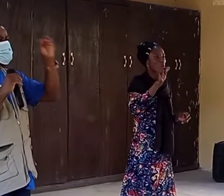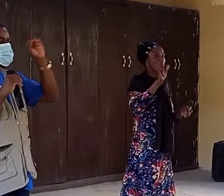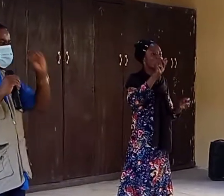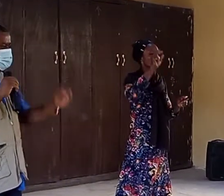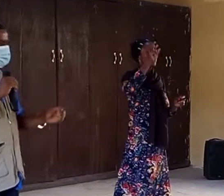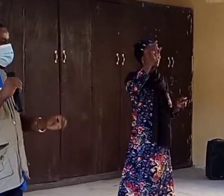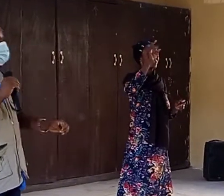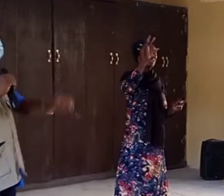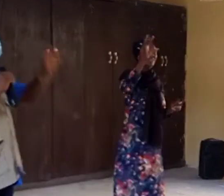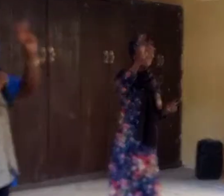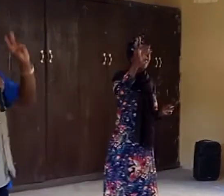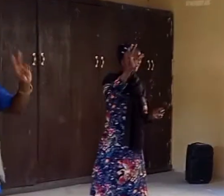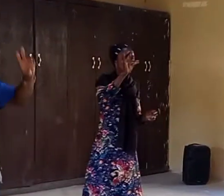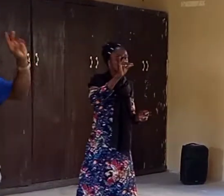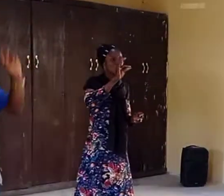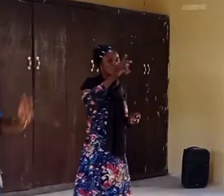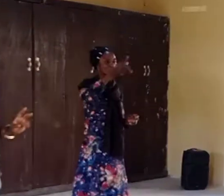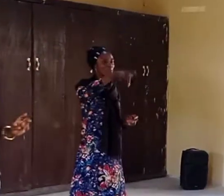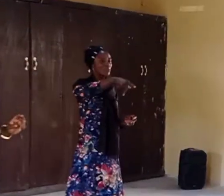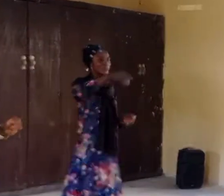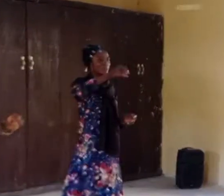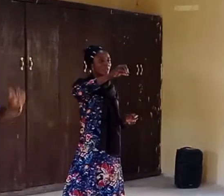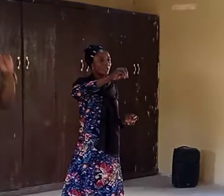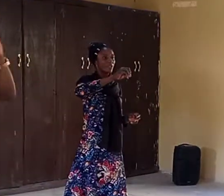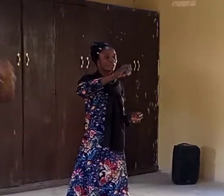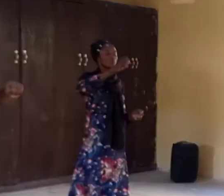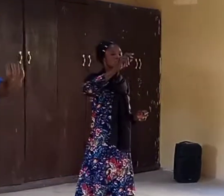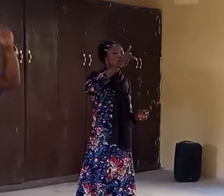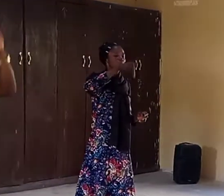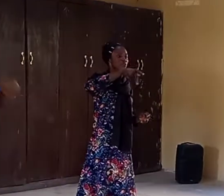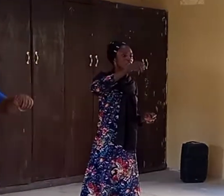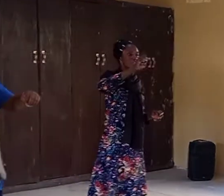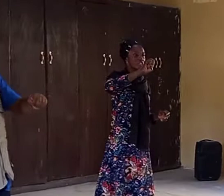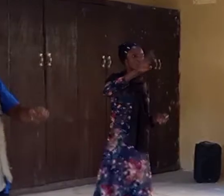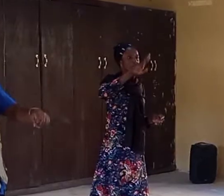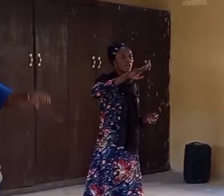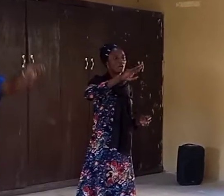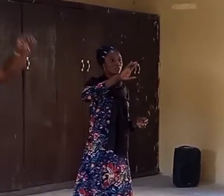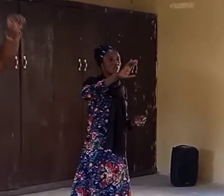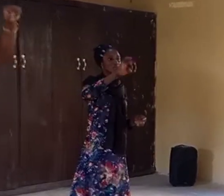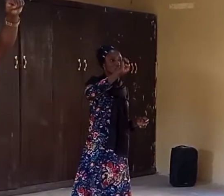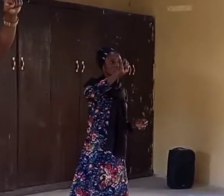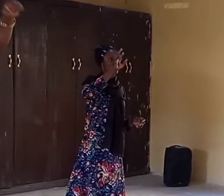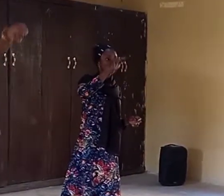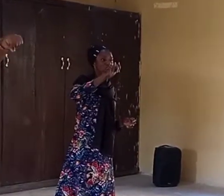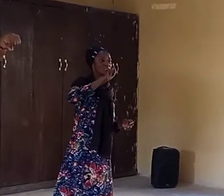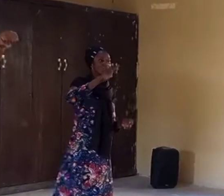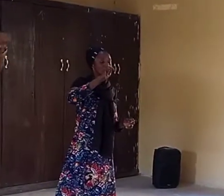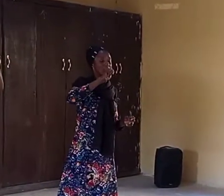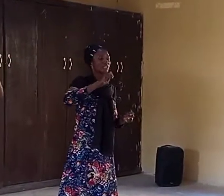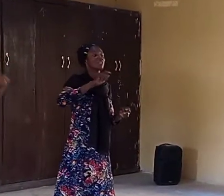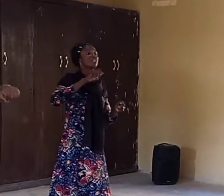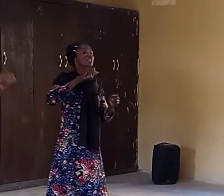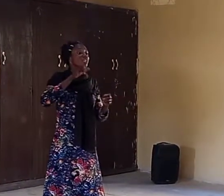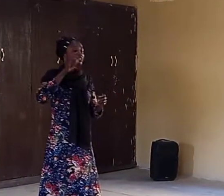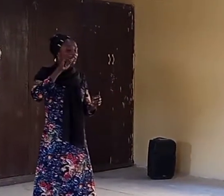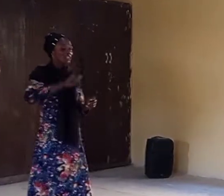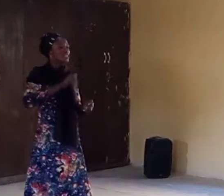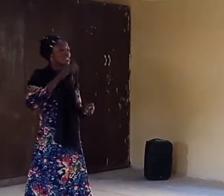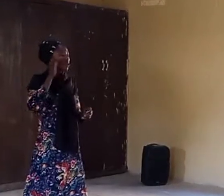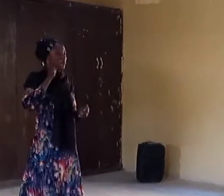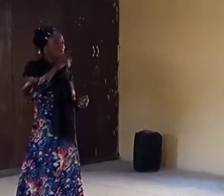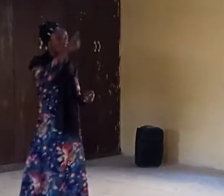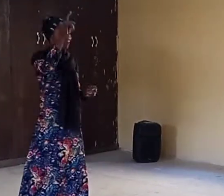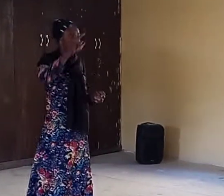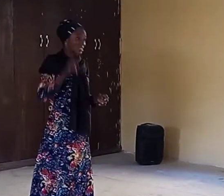We try to make sure that everything that we do, that persons with disability are always in number one. They are always at the